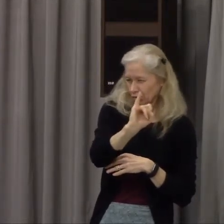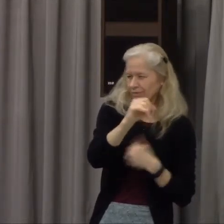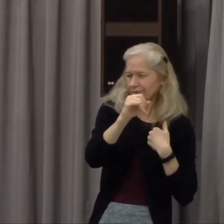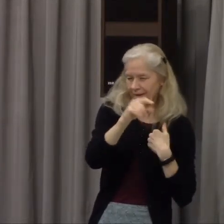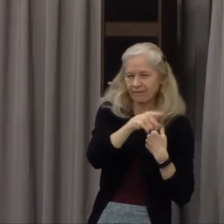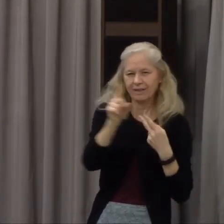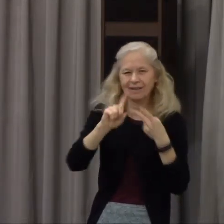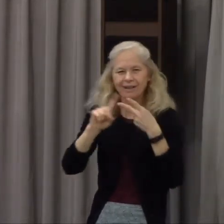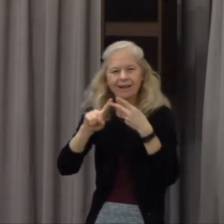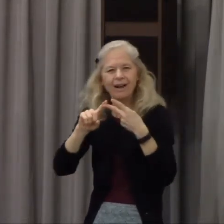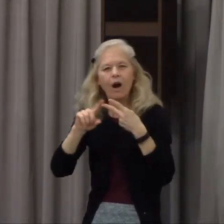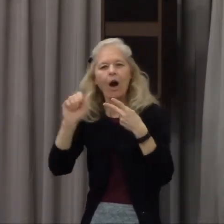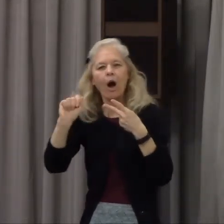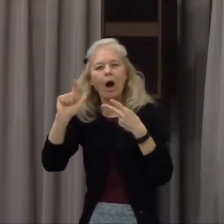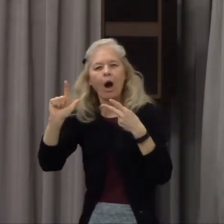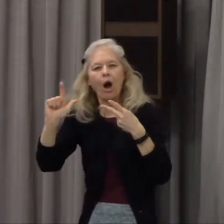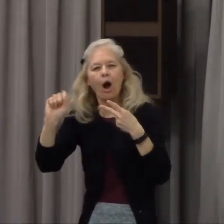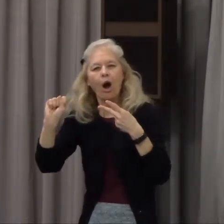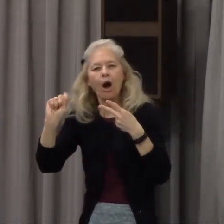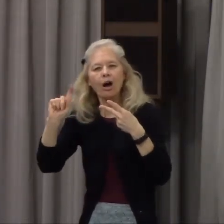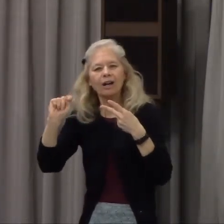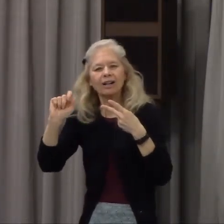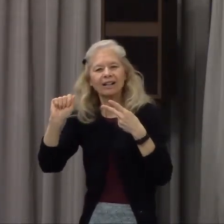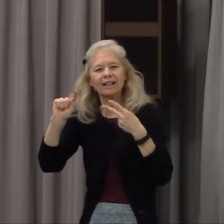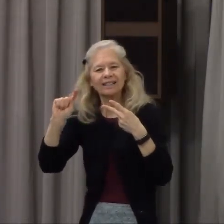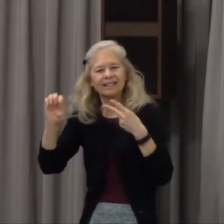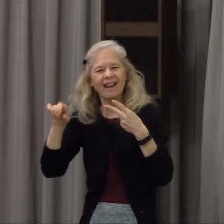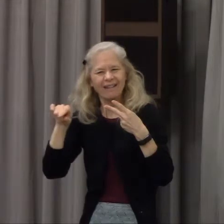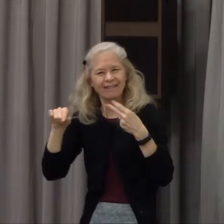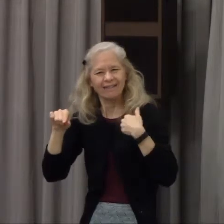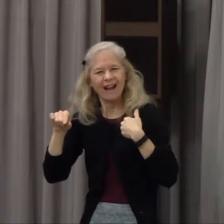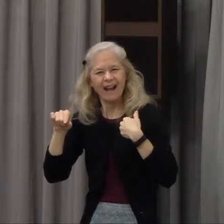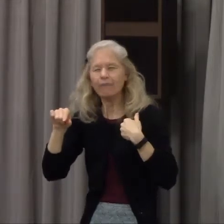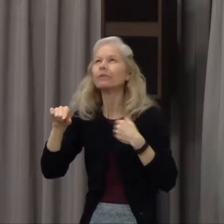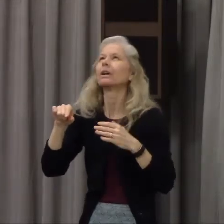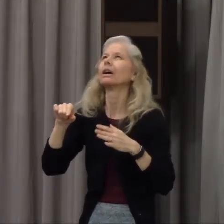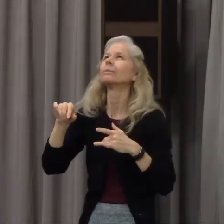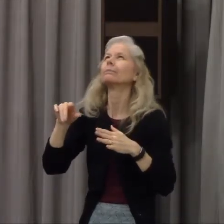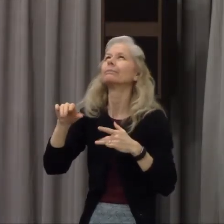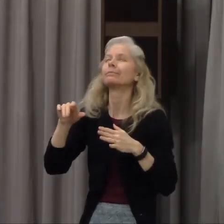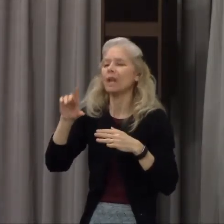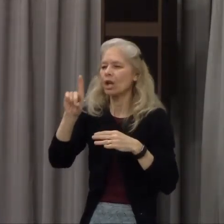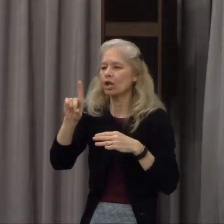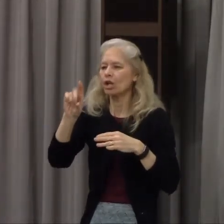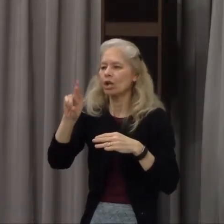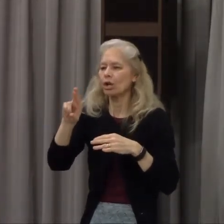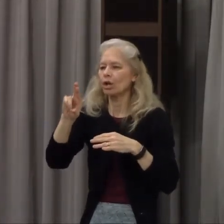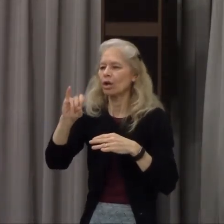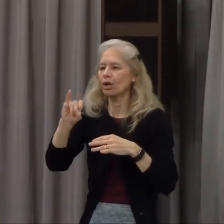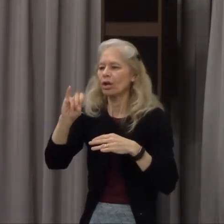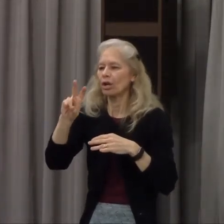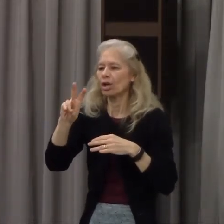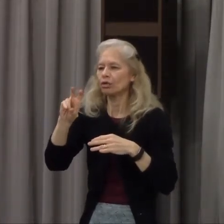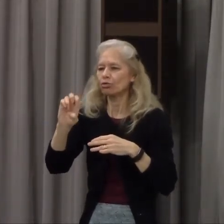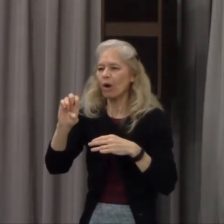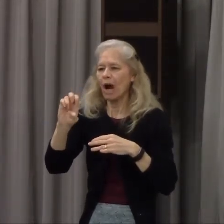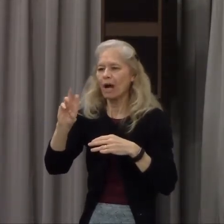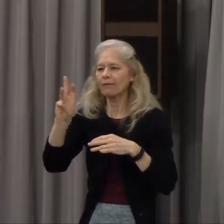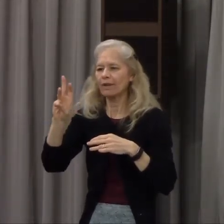this thing in your car, and it helps you drive. What it does is it picks out your faults. Yeah, when you're braking